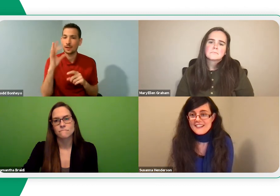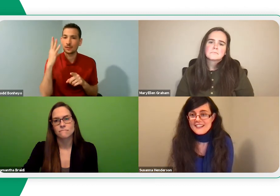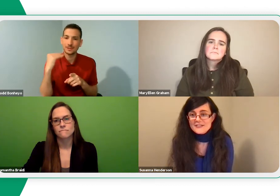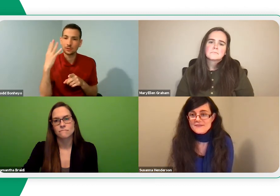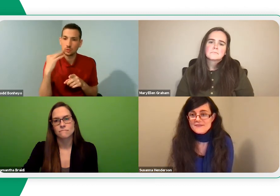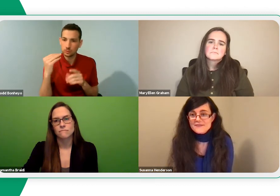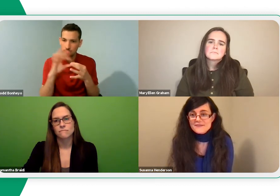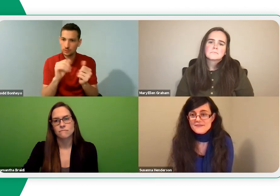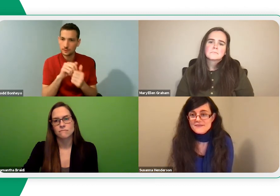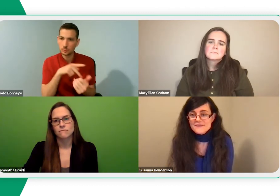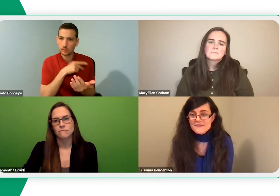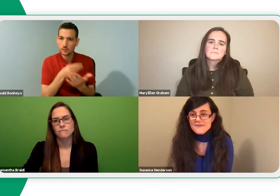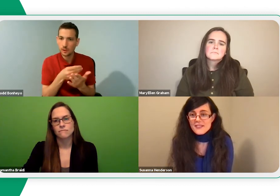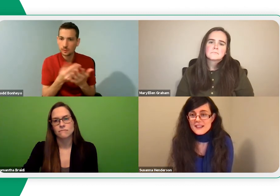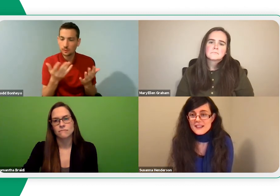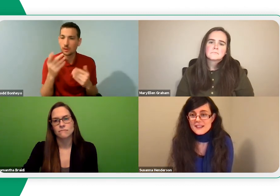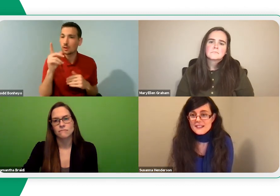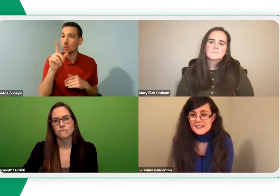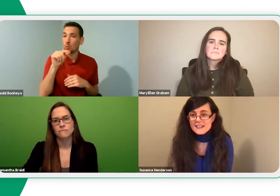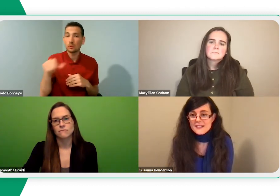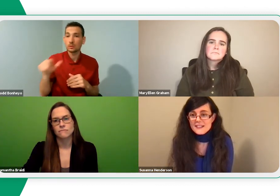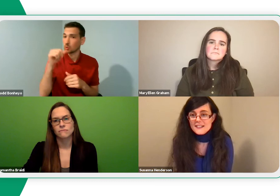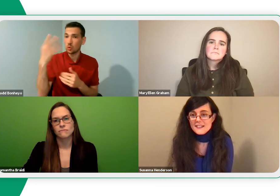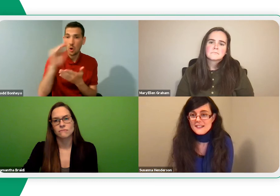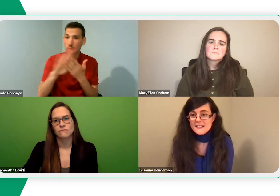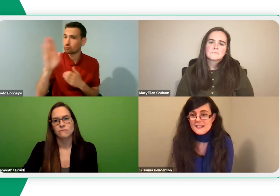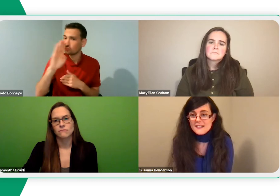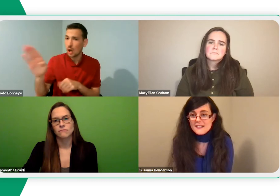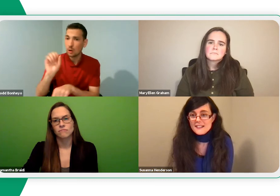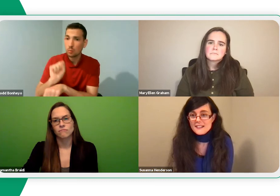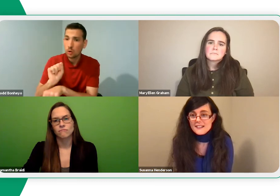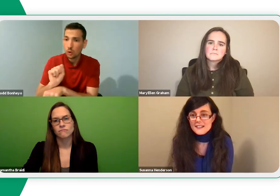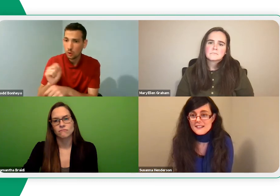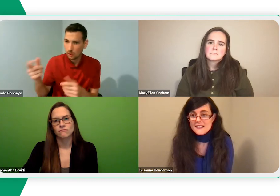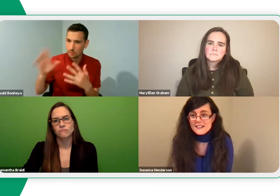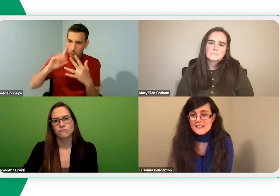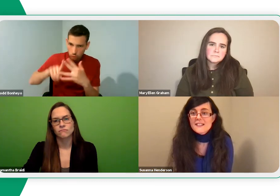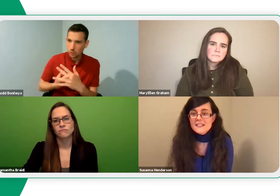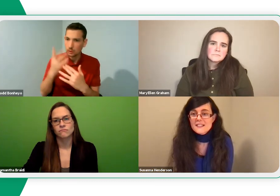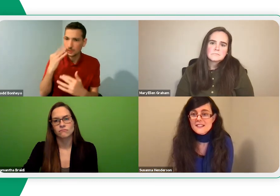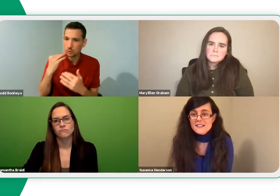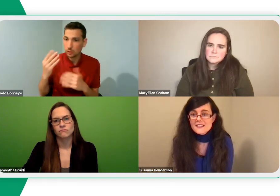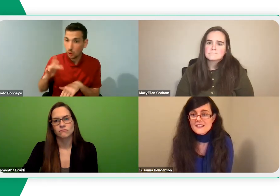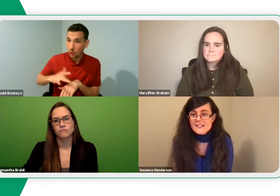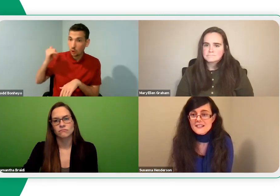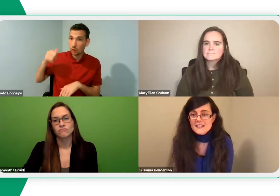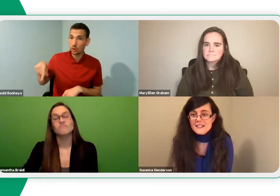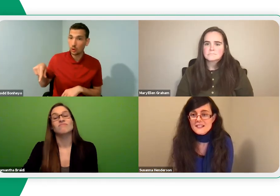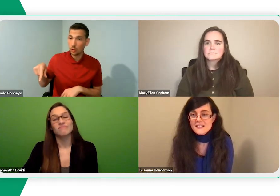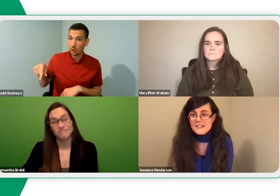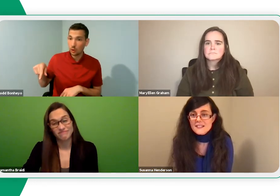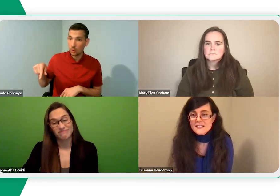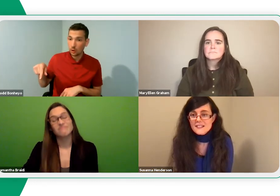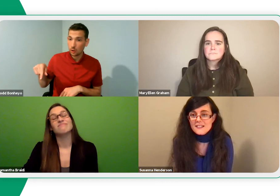skip ahead by having, they skip some of those experiences of personal finance. Whereas those who